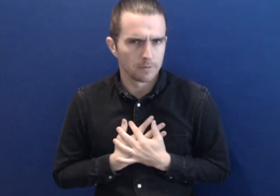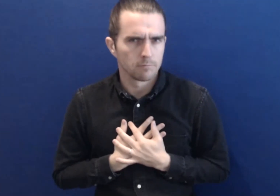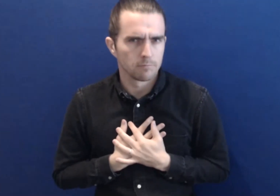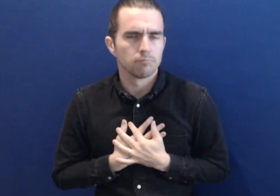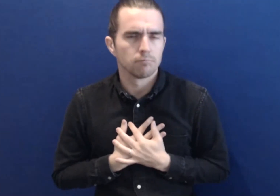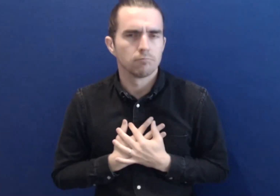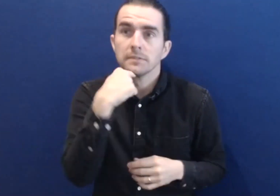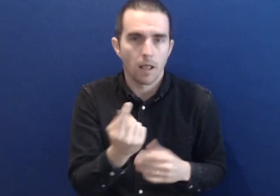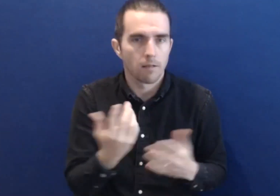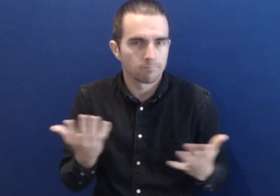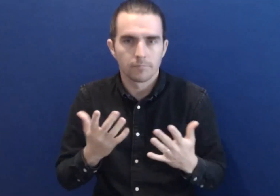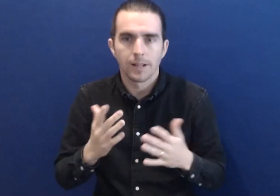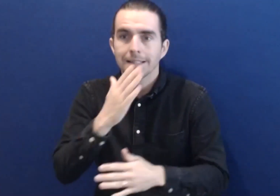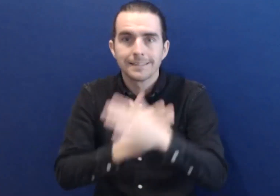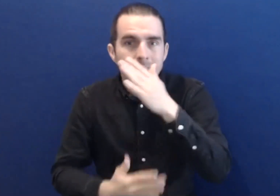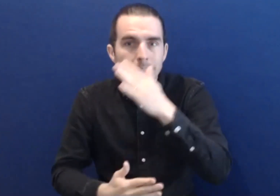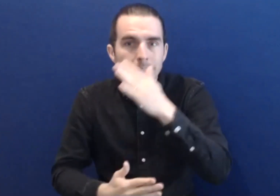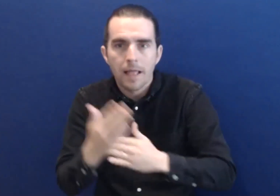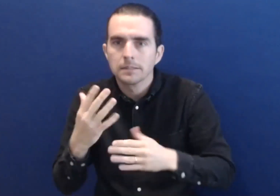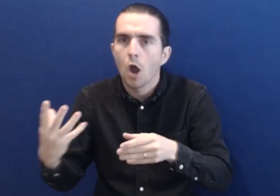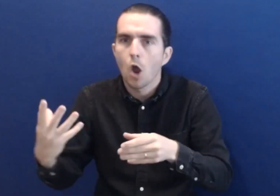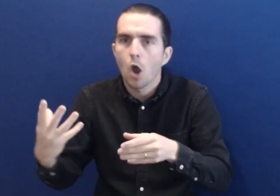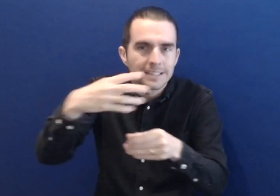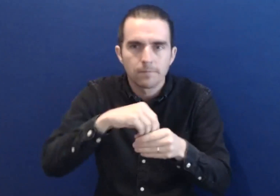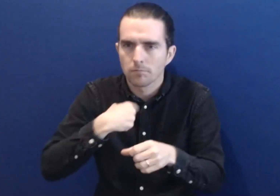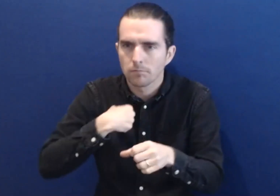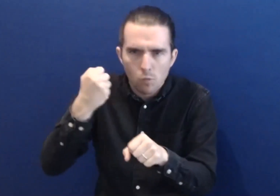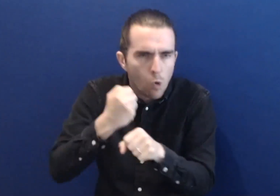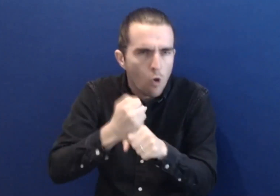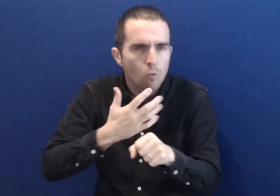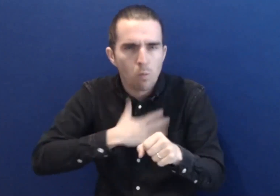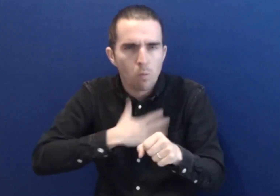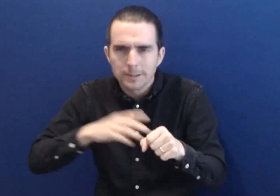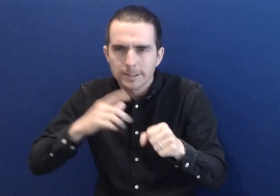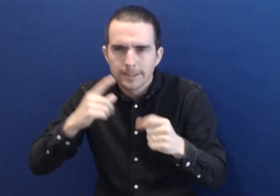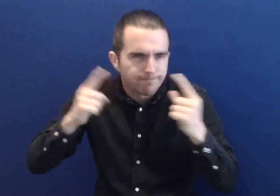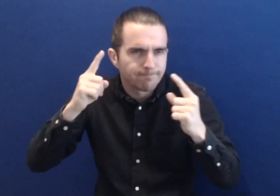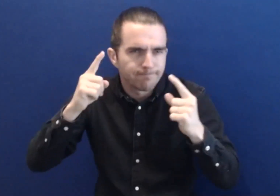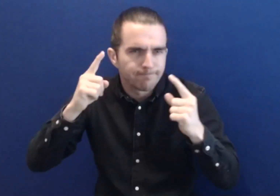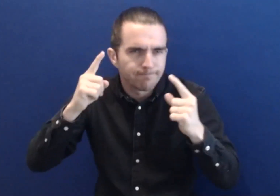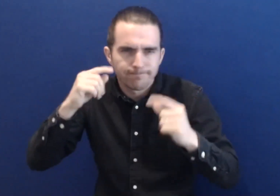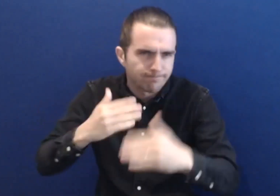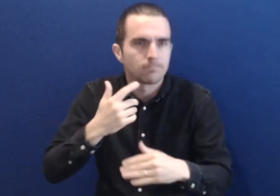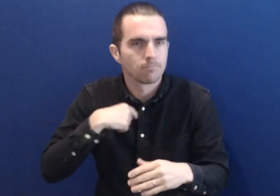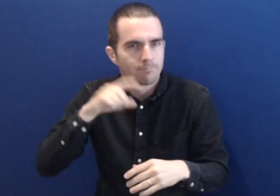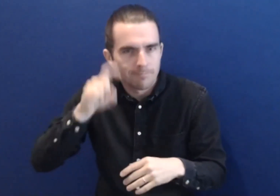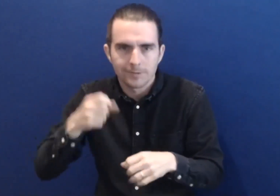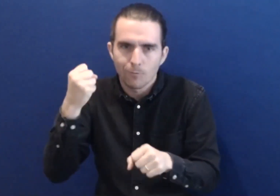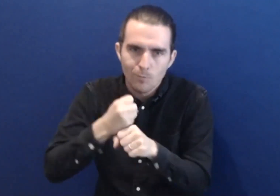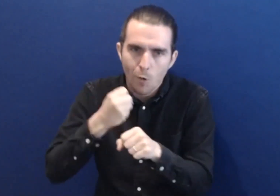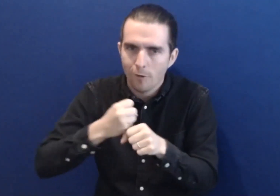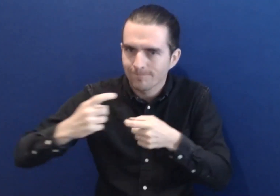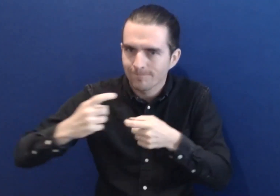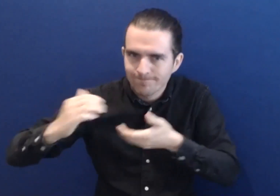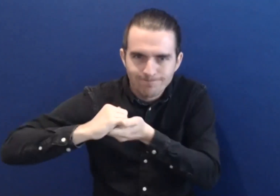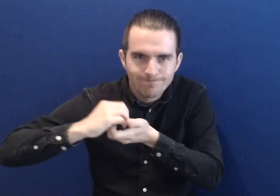we need to be working with our partners, and in this space, the civil society space, we are